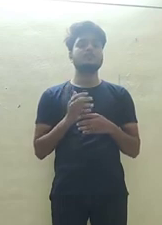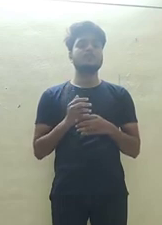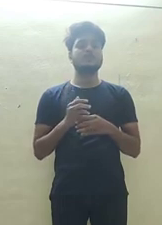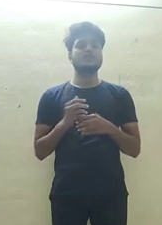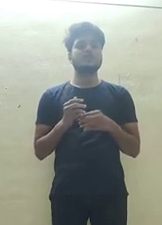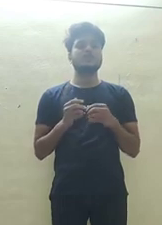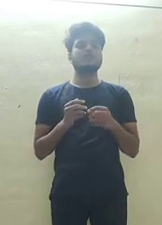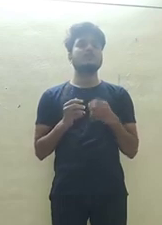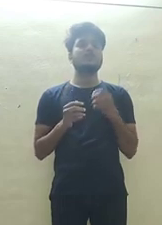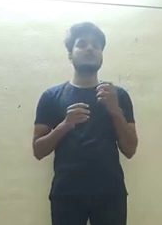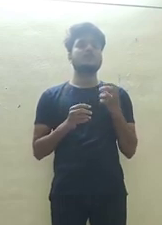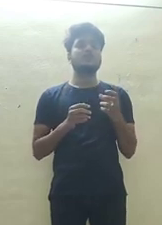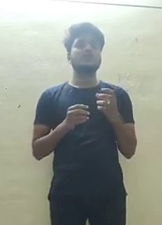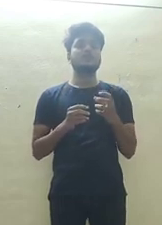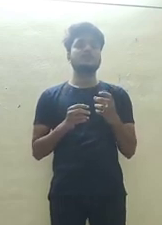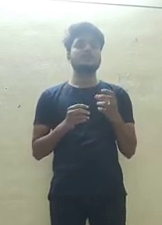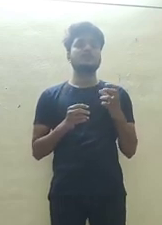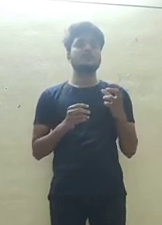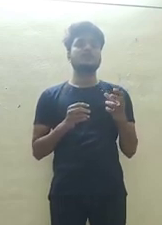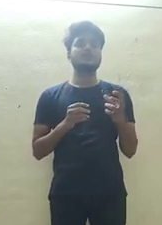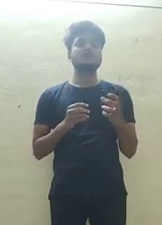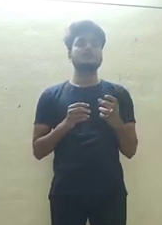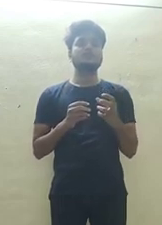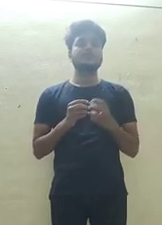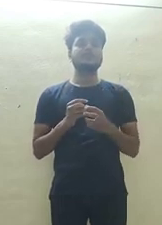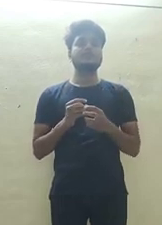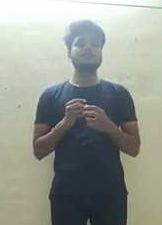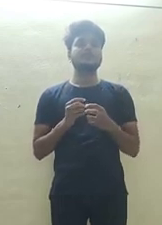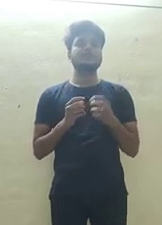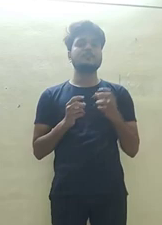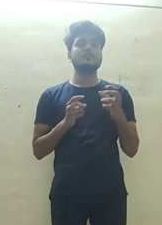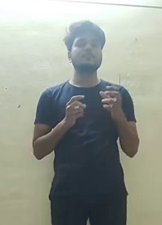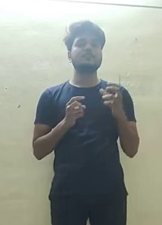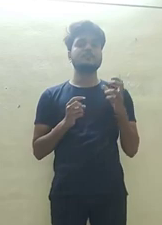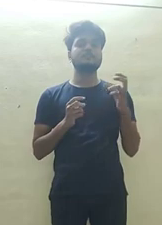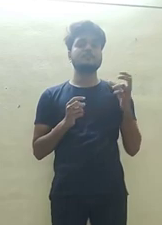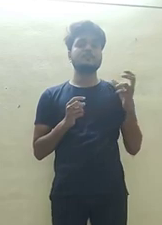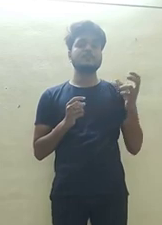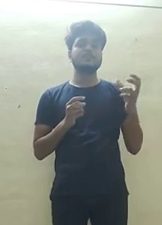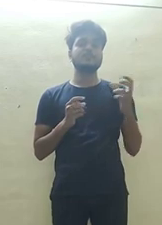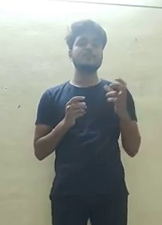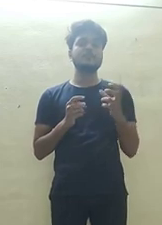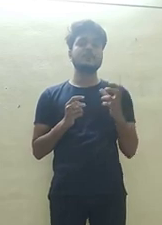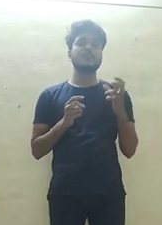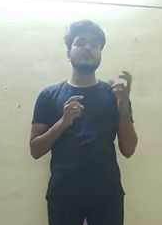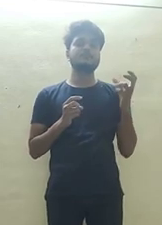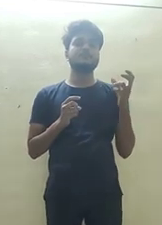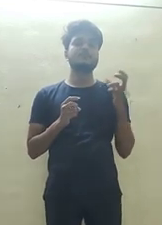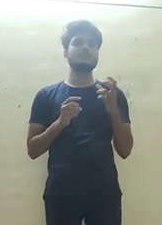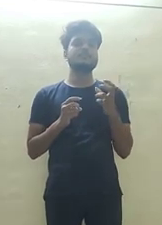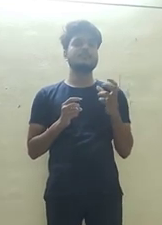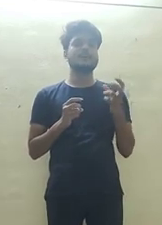searchable. So we have all glanced at a long list of statistics or an intimidating spreadsheet